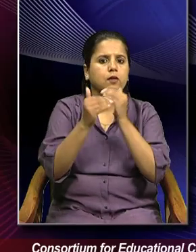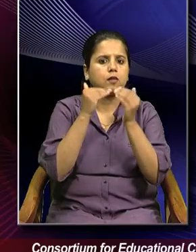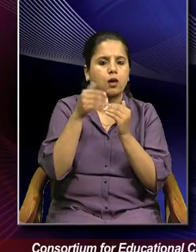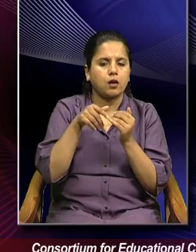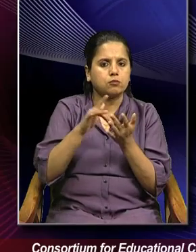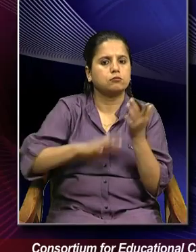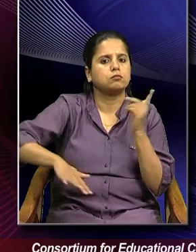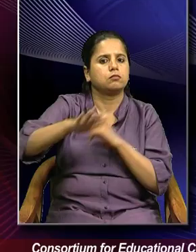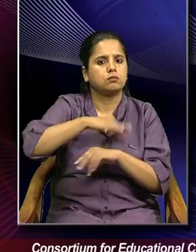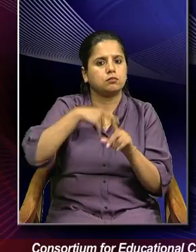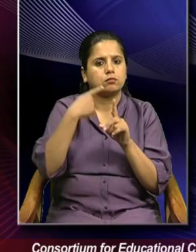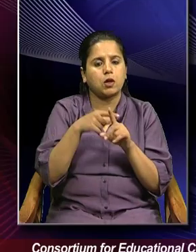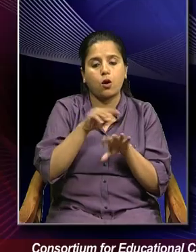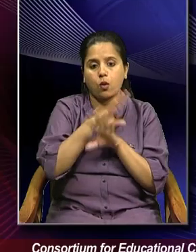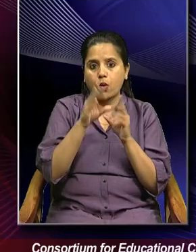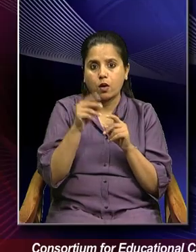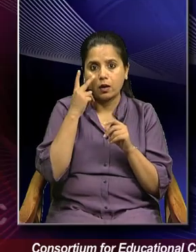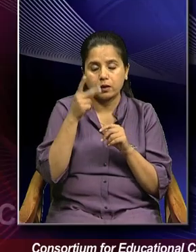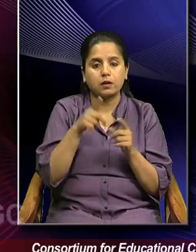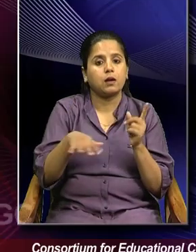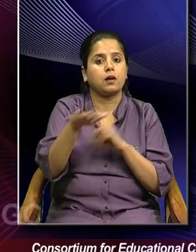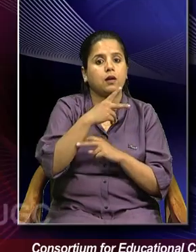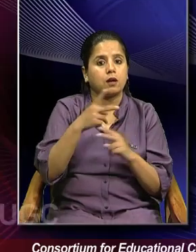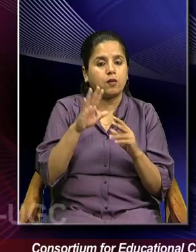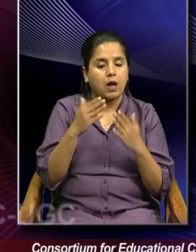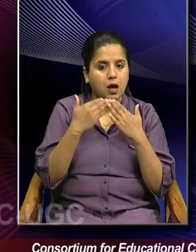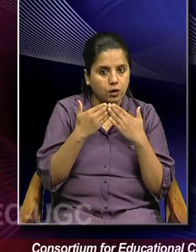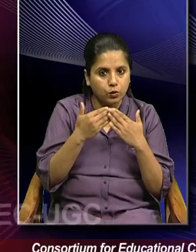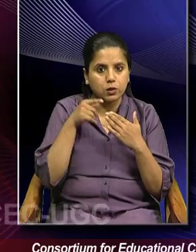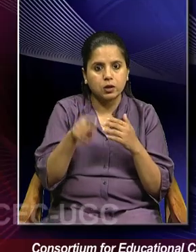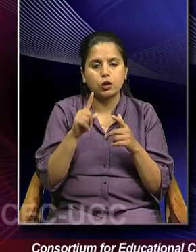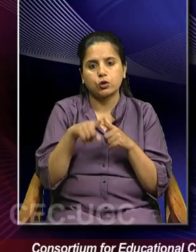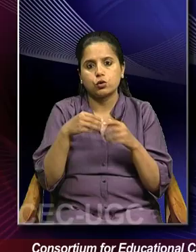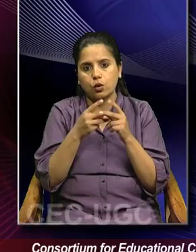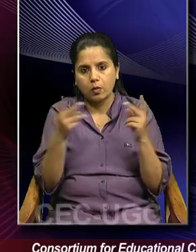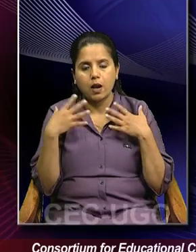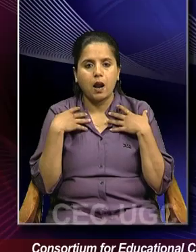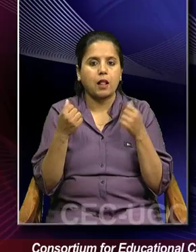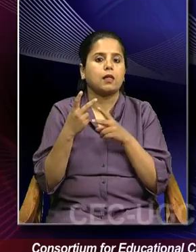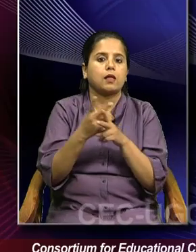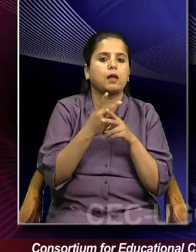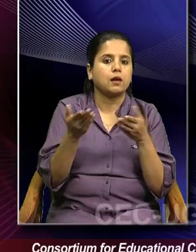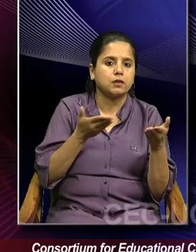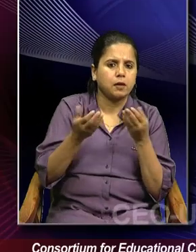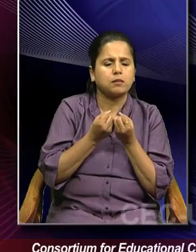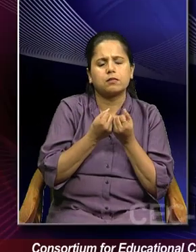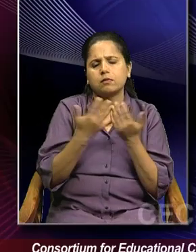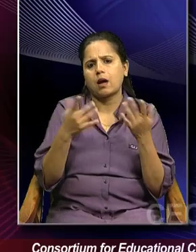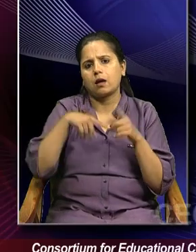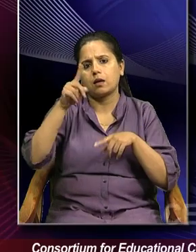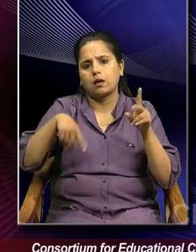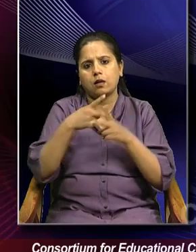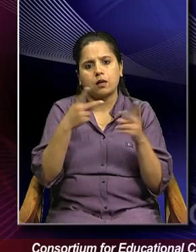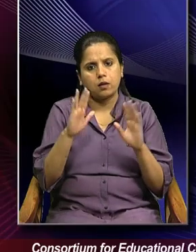sphere, and above all looking at education, employment, healthcare services, many of the dimensions